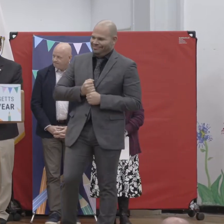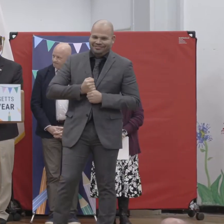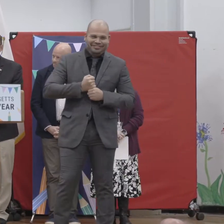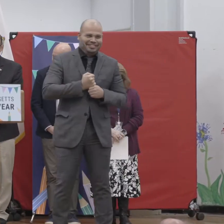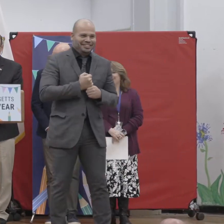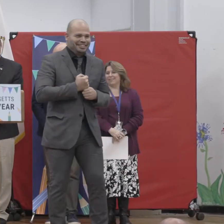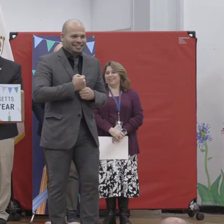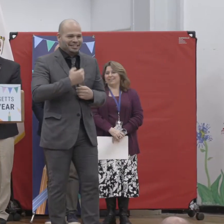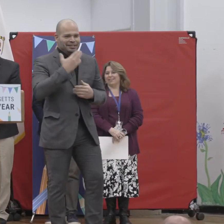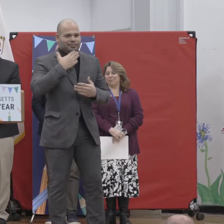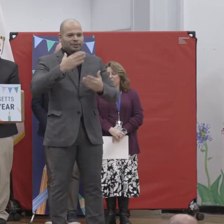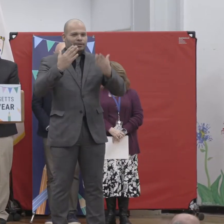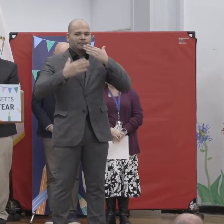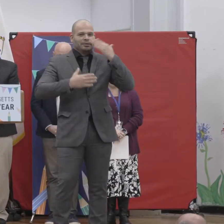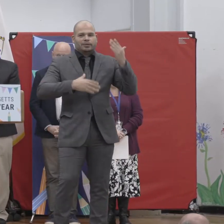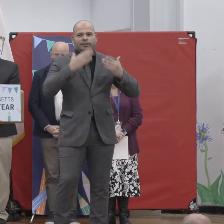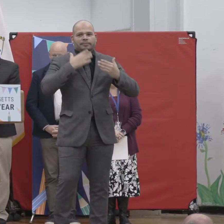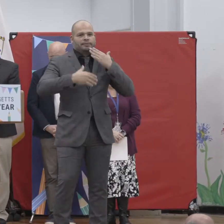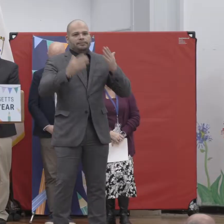Good morning, everyone.